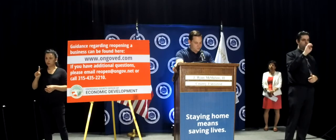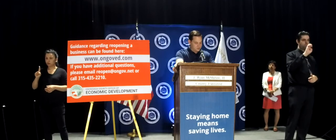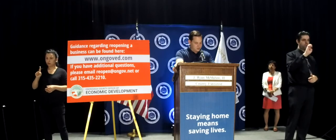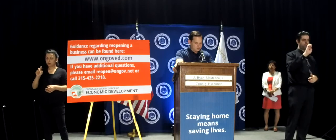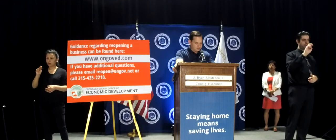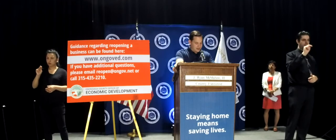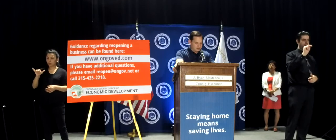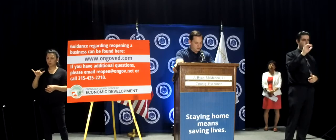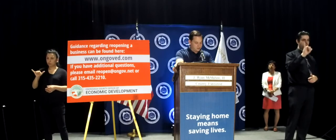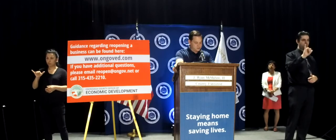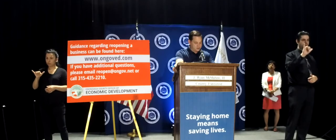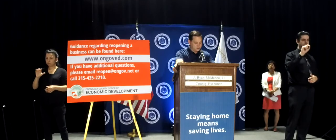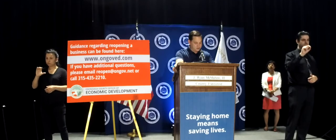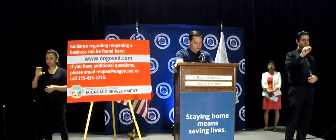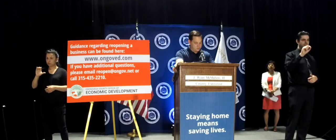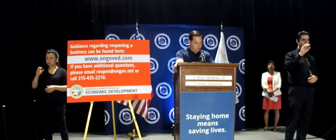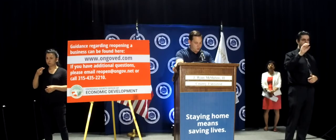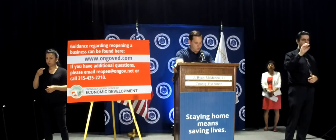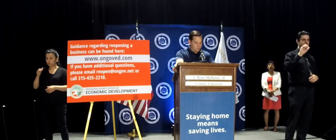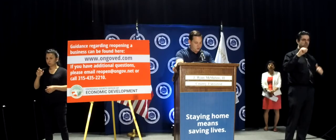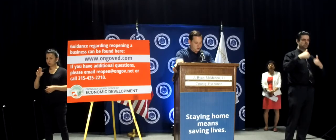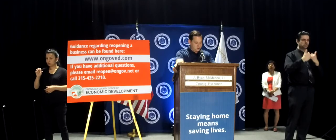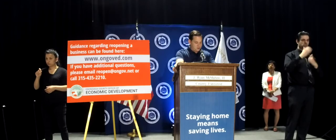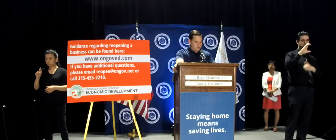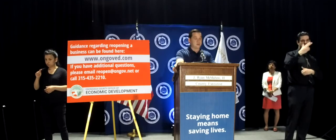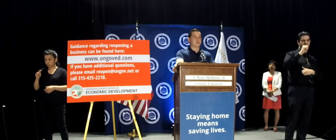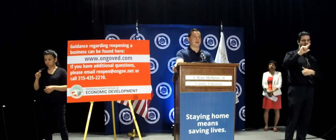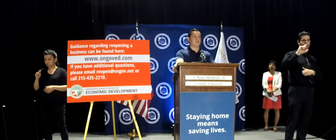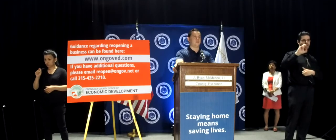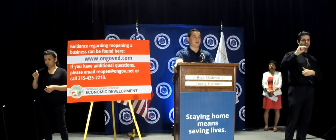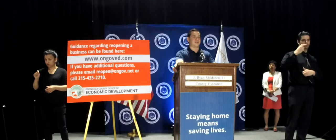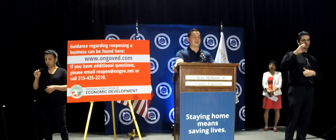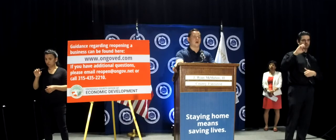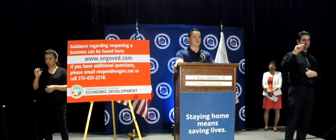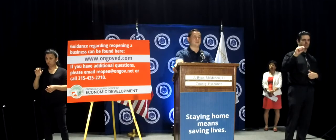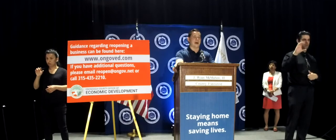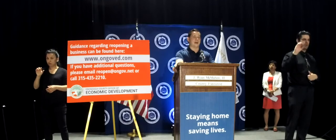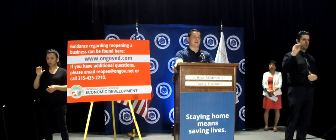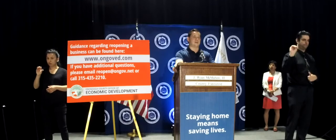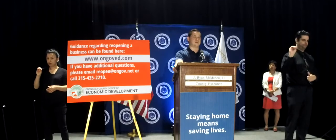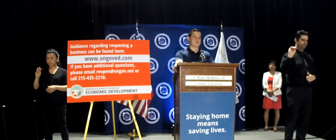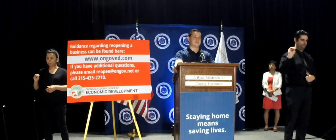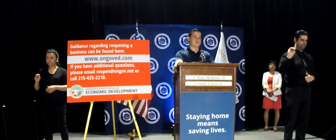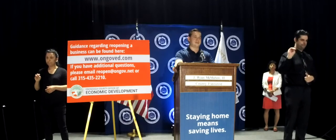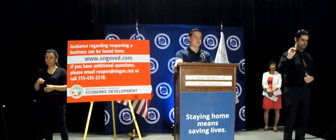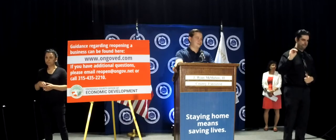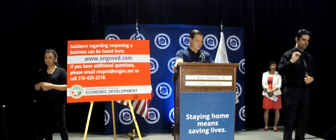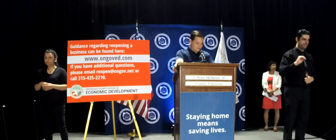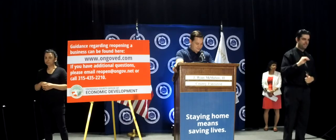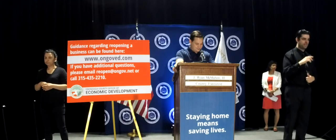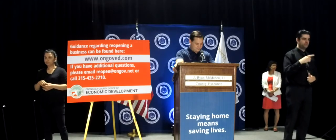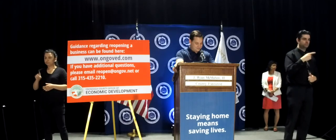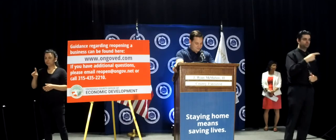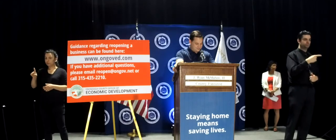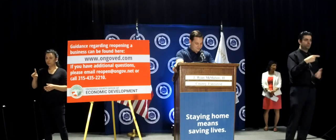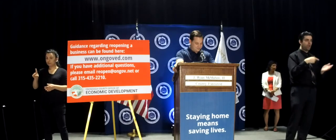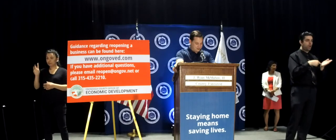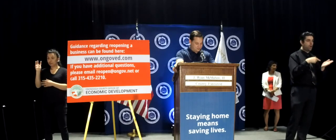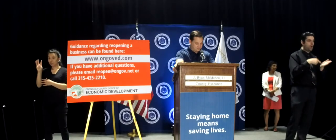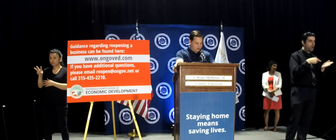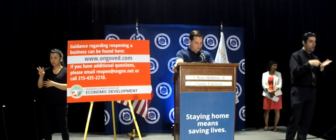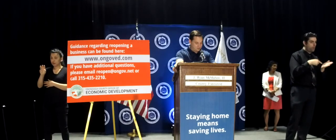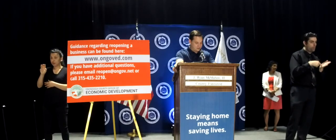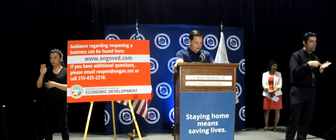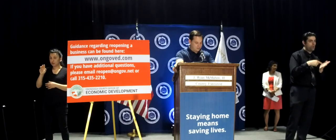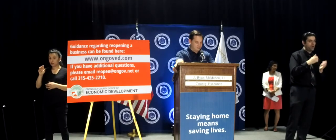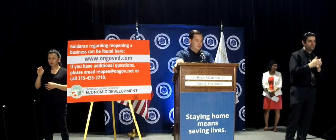www.onenewchallenge.com. Again, it looks like you owe everybody 1,000 miles. It's 1,000 kilometers.